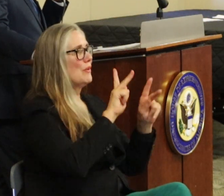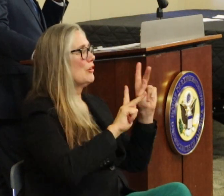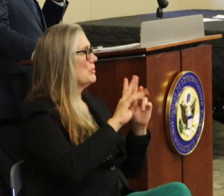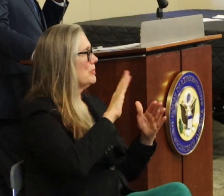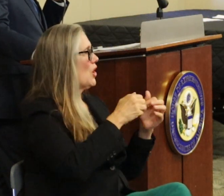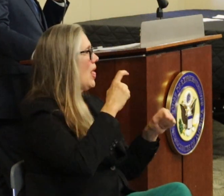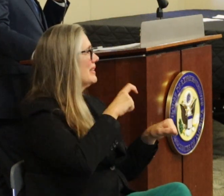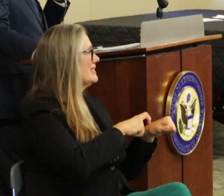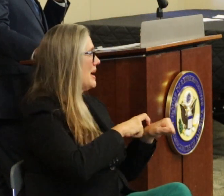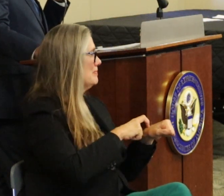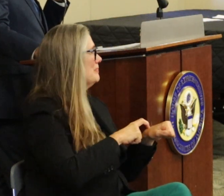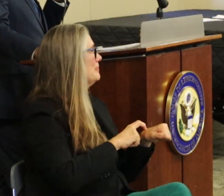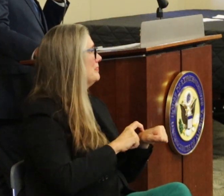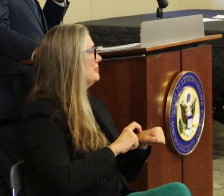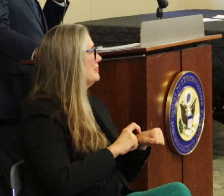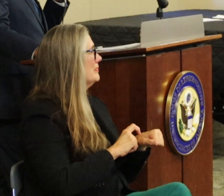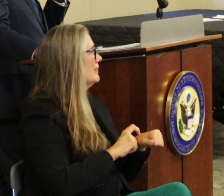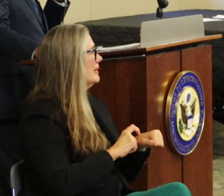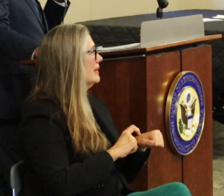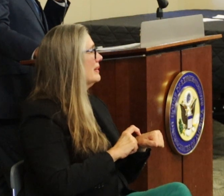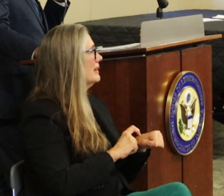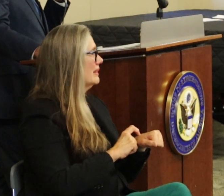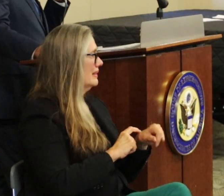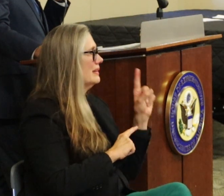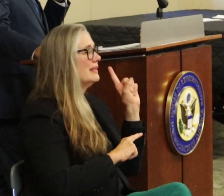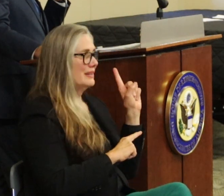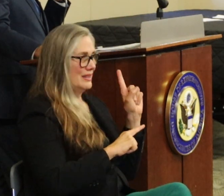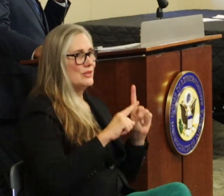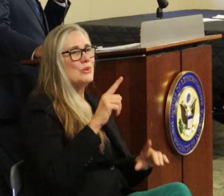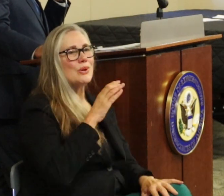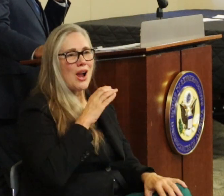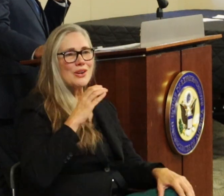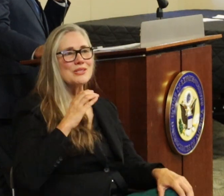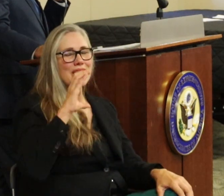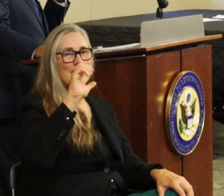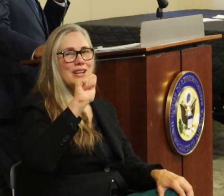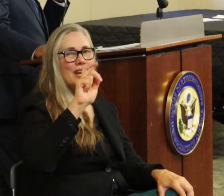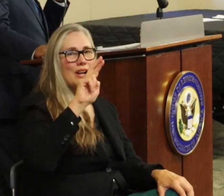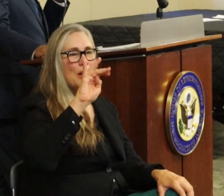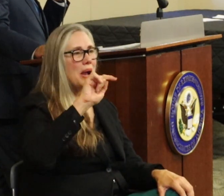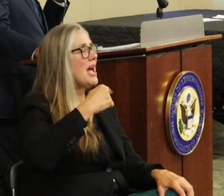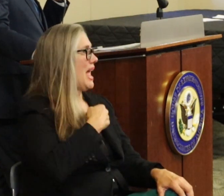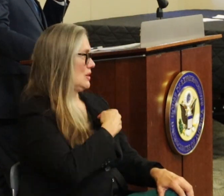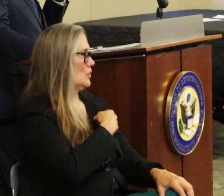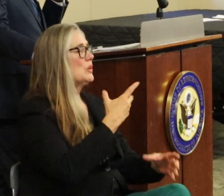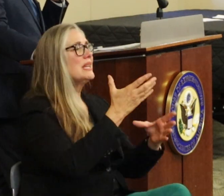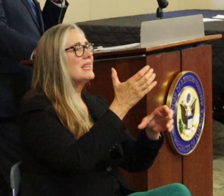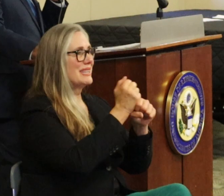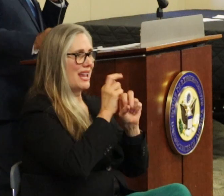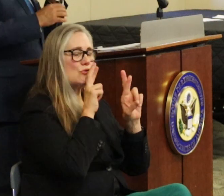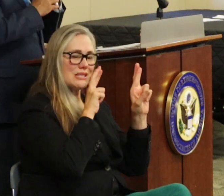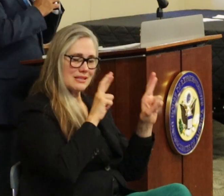the time. Call Congressman Carbajal's office. And we get results, so thank you. Thank